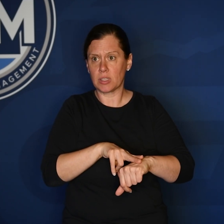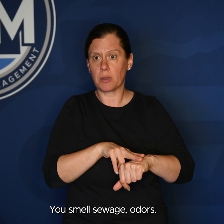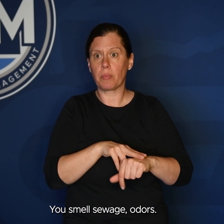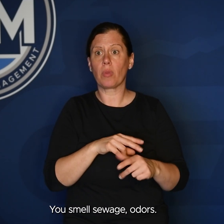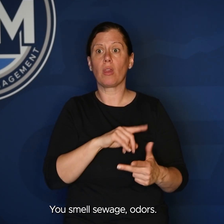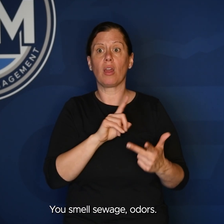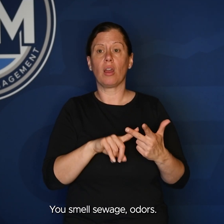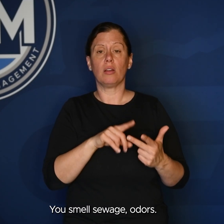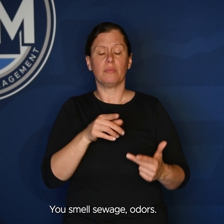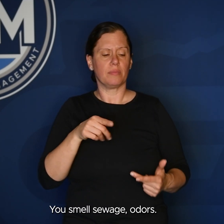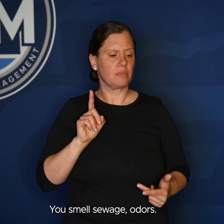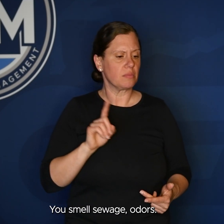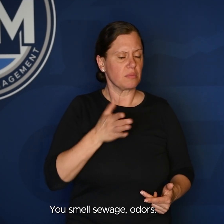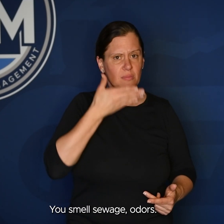You smell sewage odors.